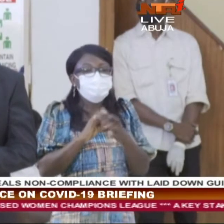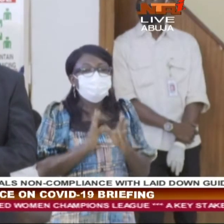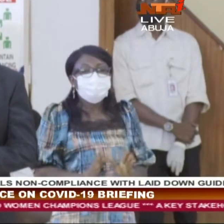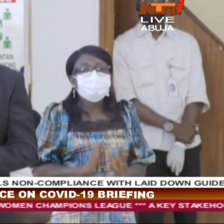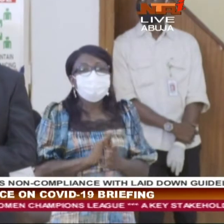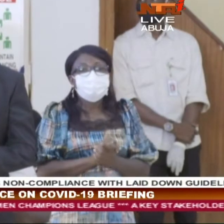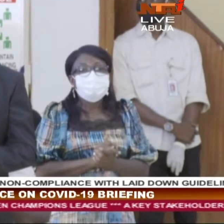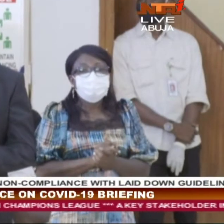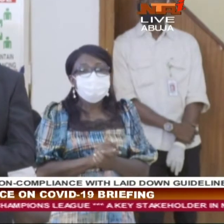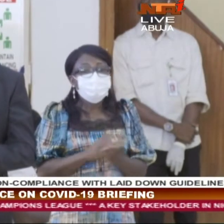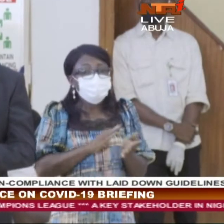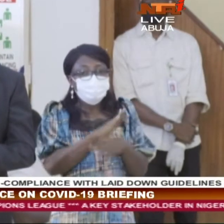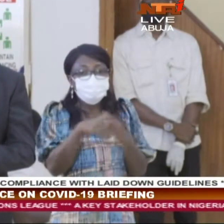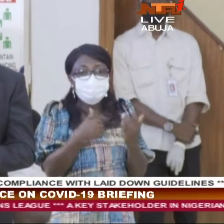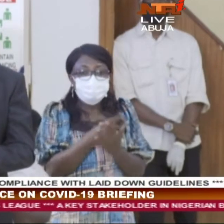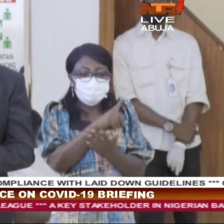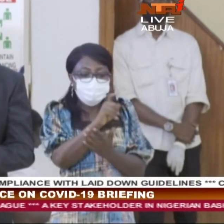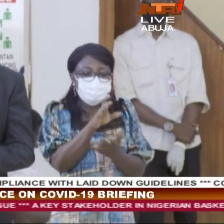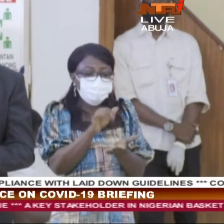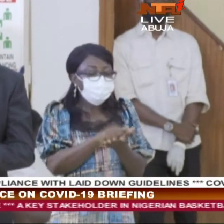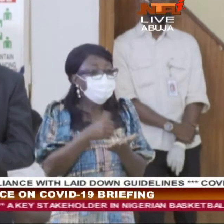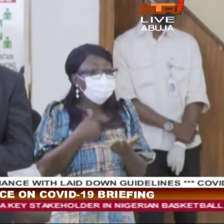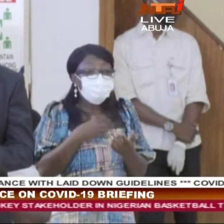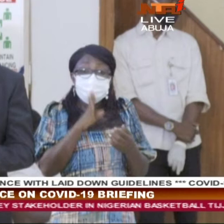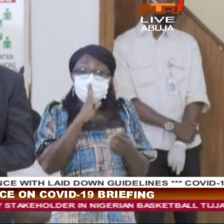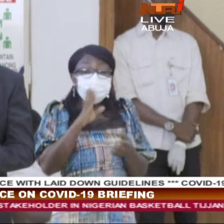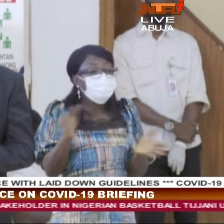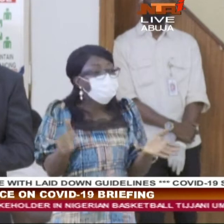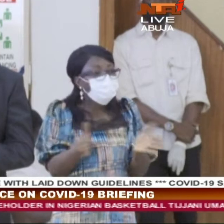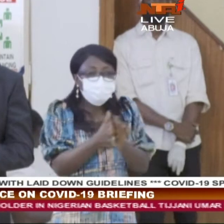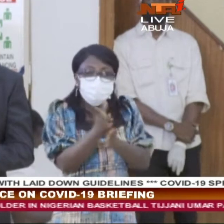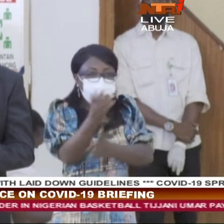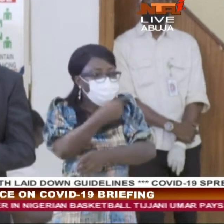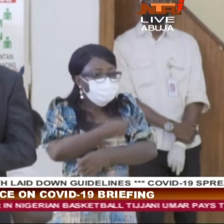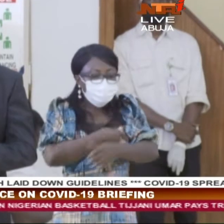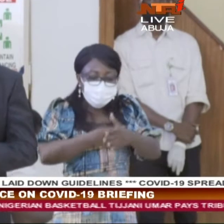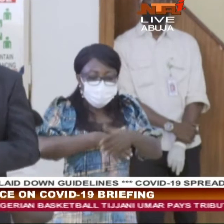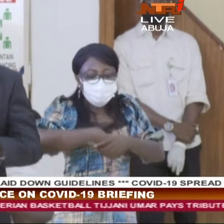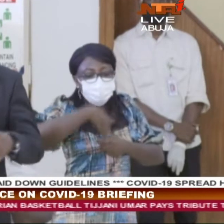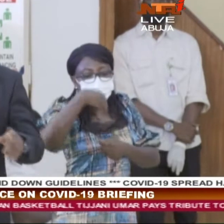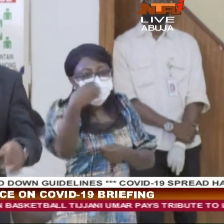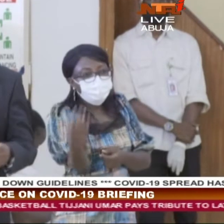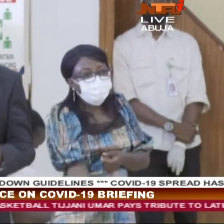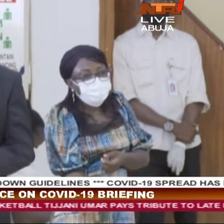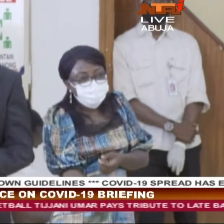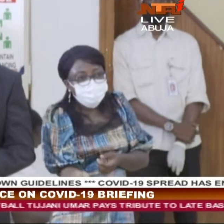coordinator. All questions that have been asked outside